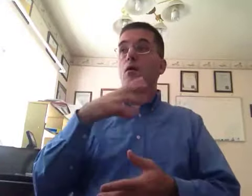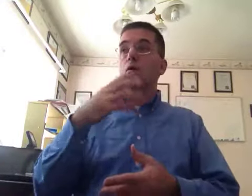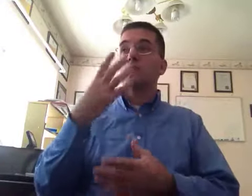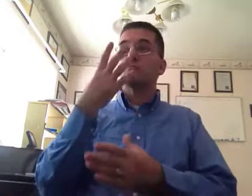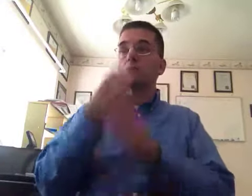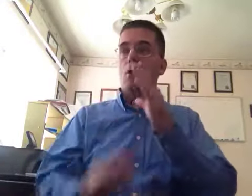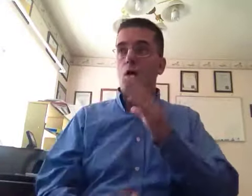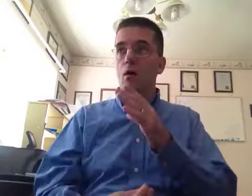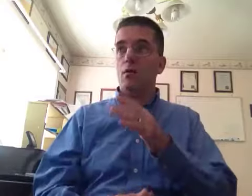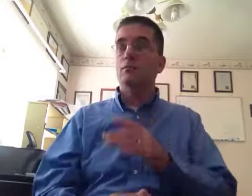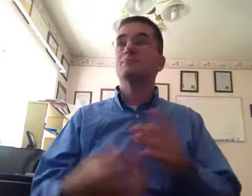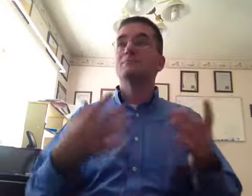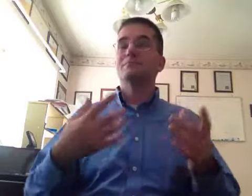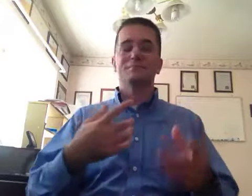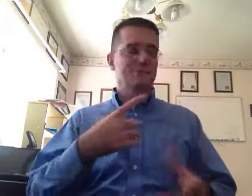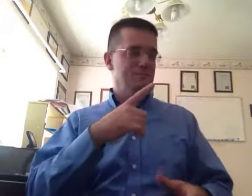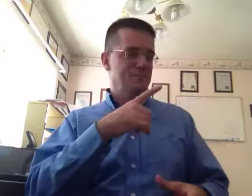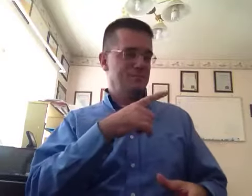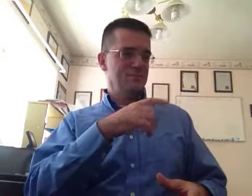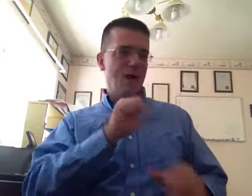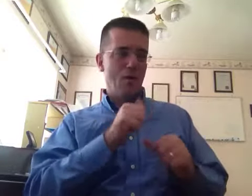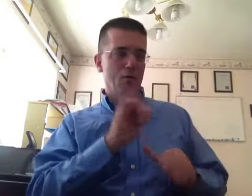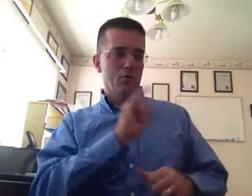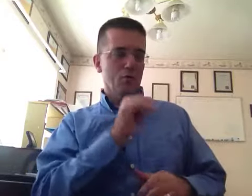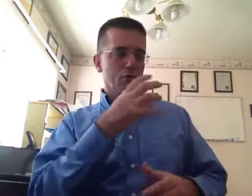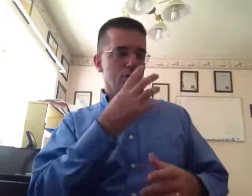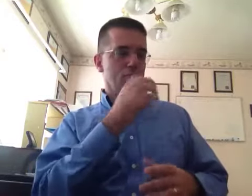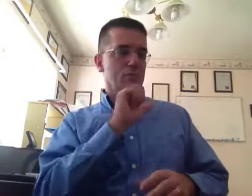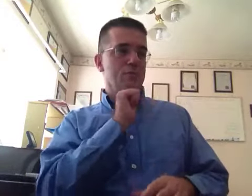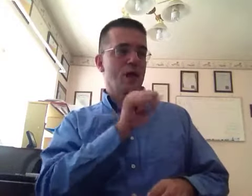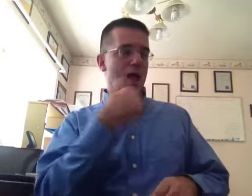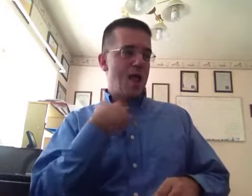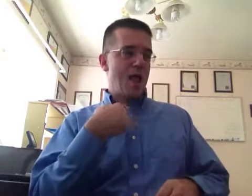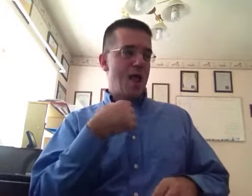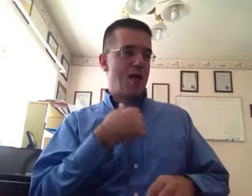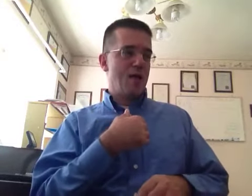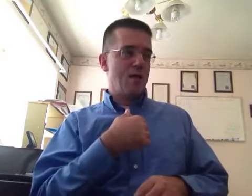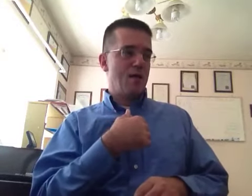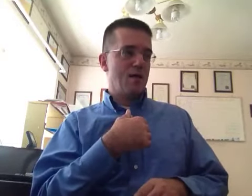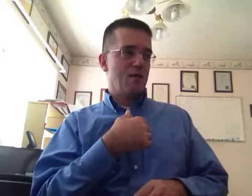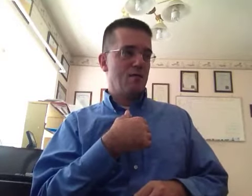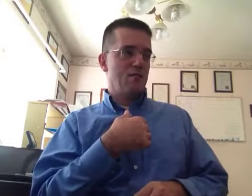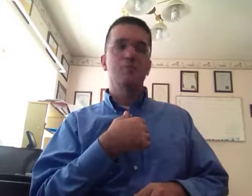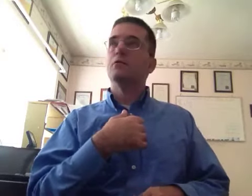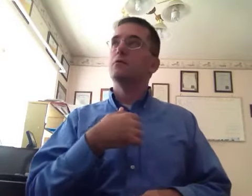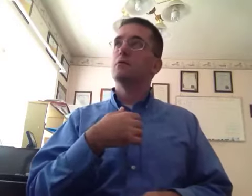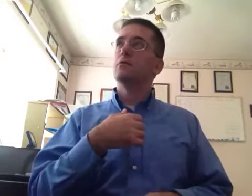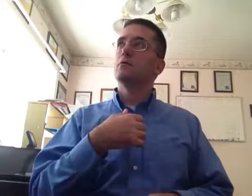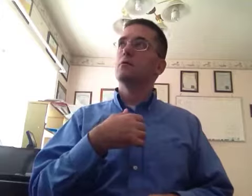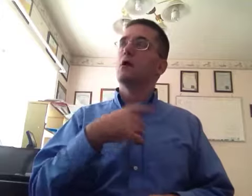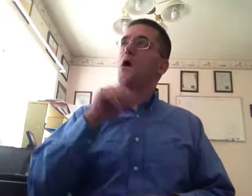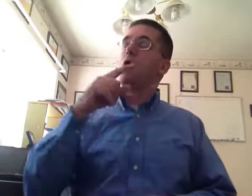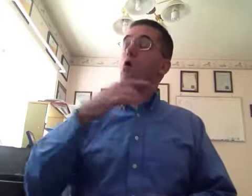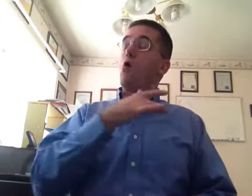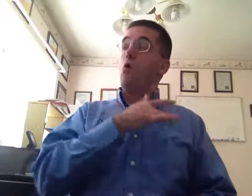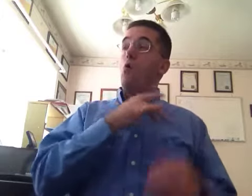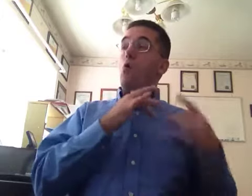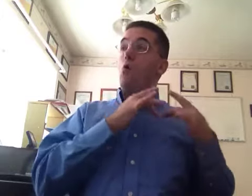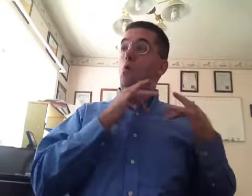What would make it go away? He will need another heart surgery in a year. And what will make the insurance go